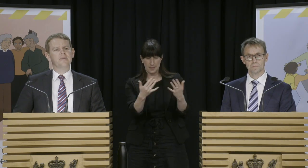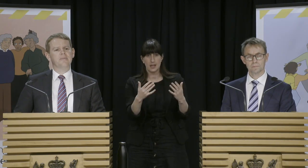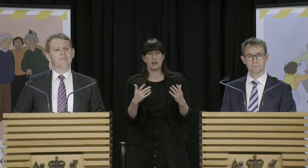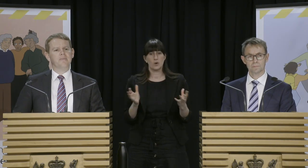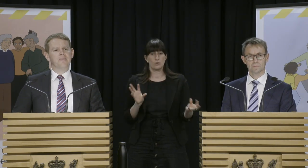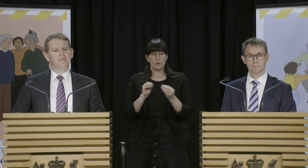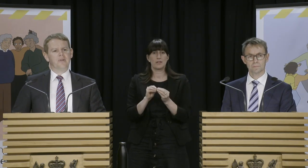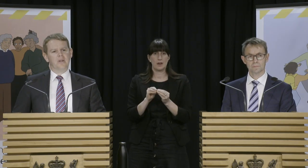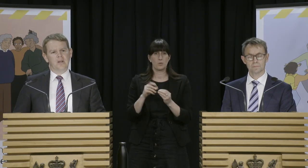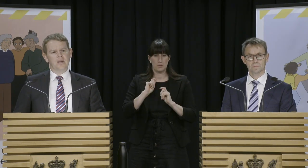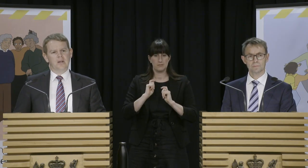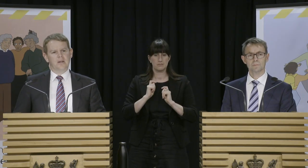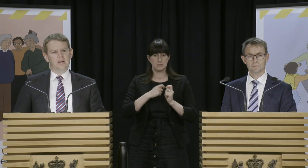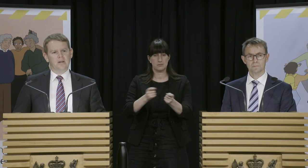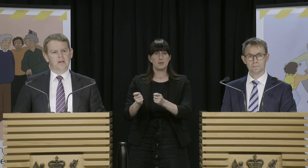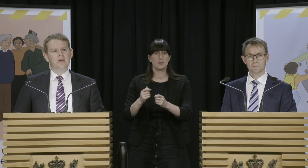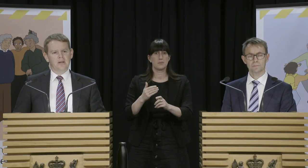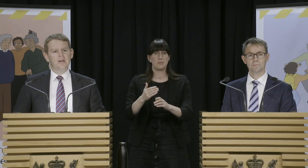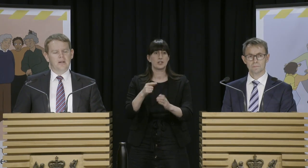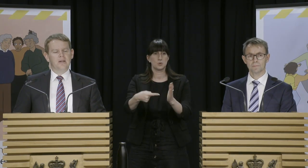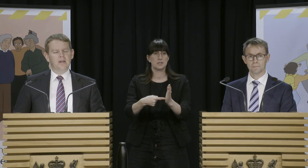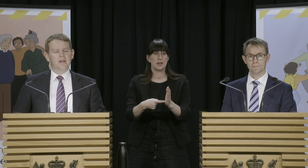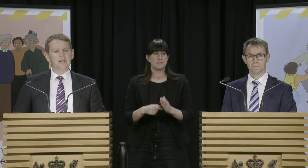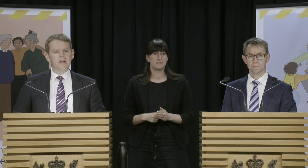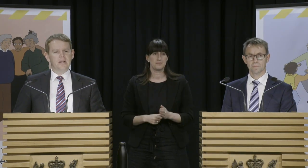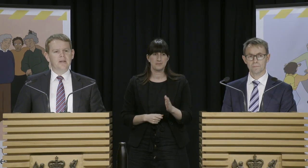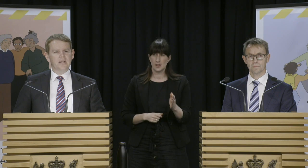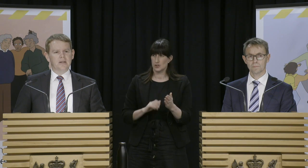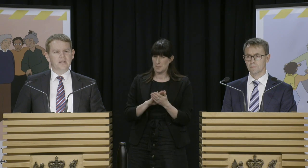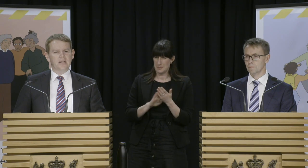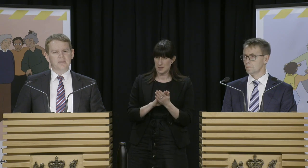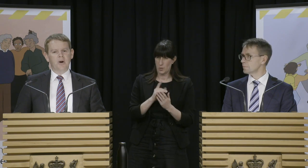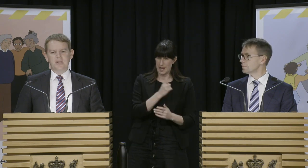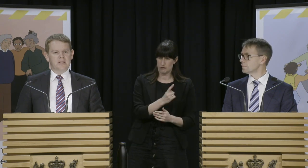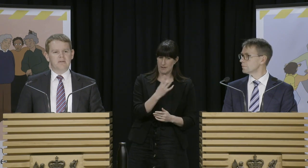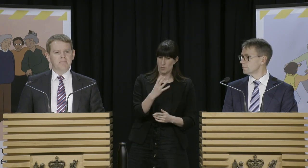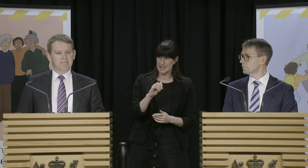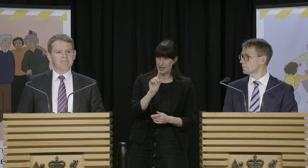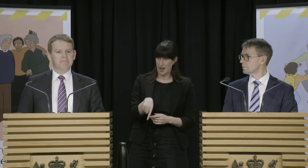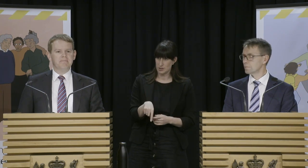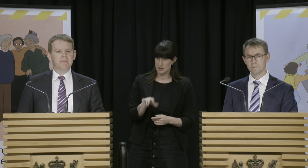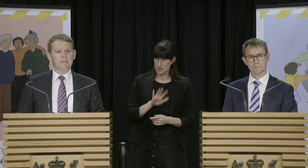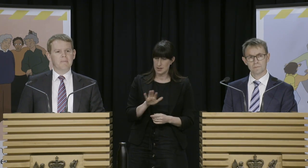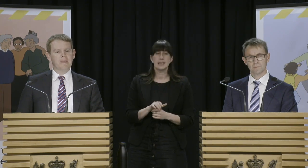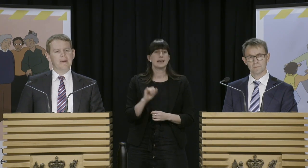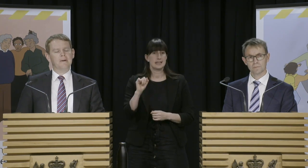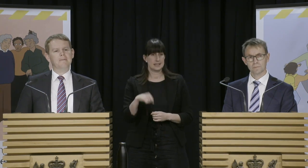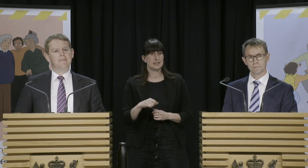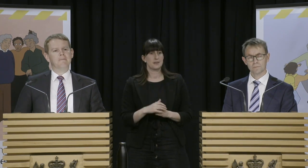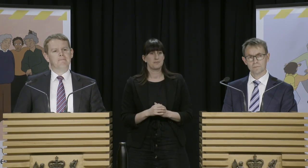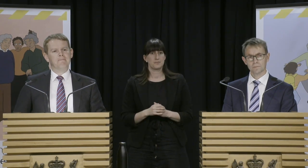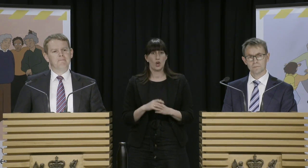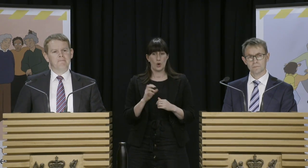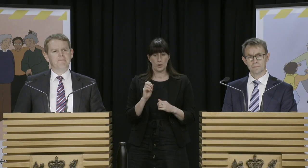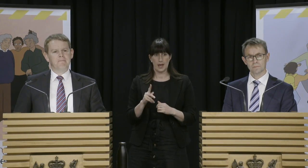expect the similar amount of vaccines to be administered this week as last week, so around 140,000? Yes, it might, yes. And obviously that crunch point that